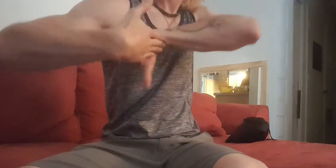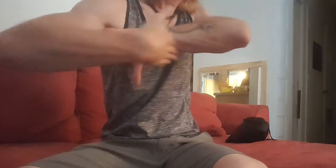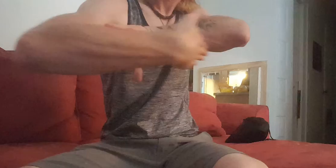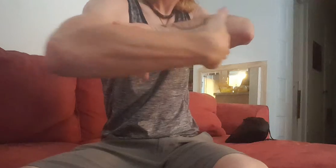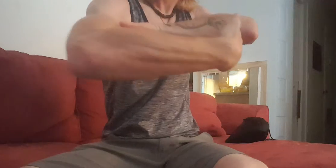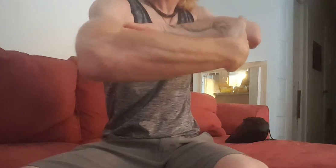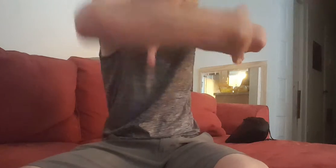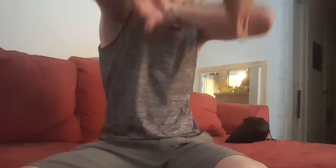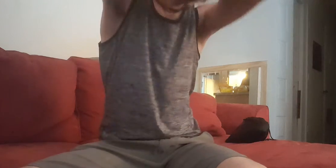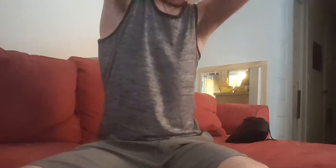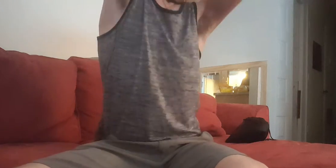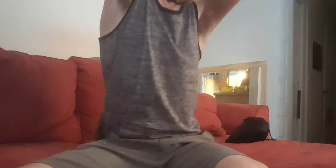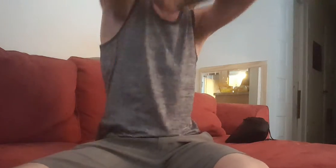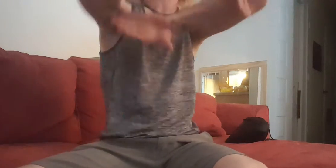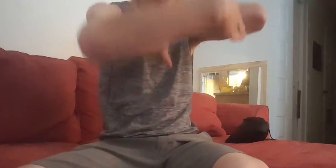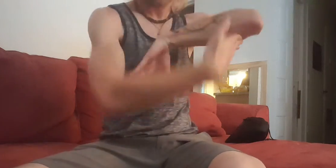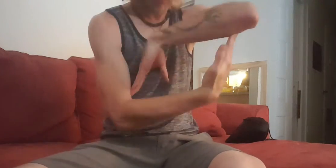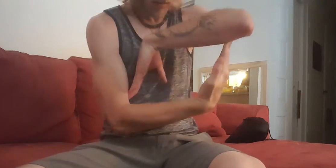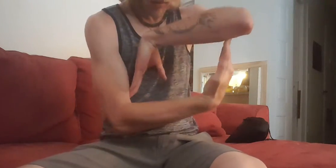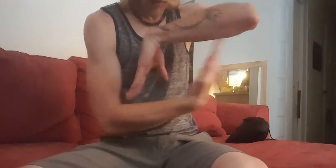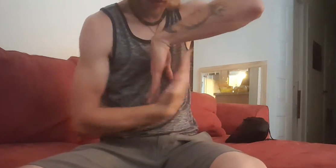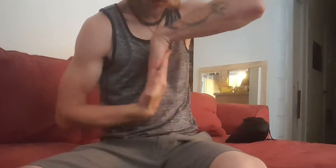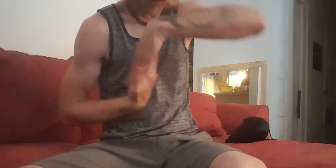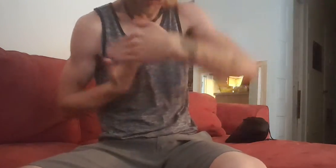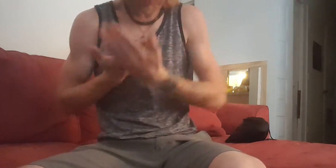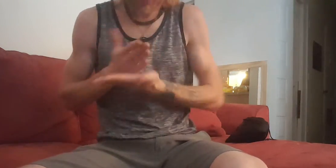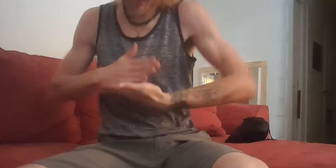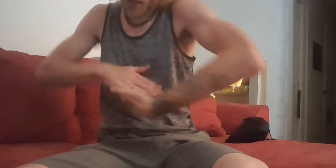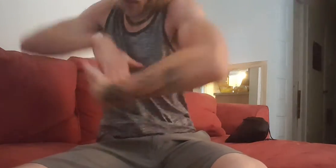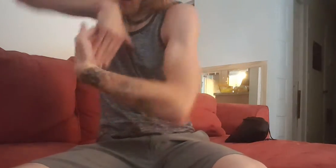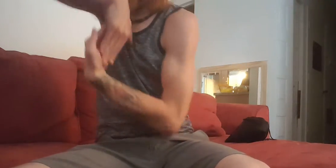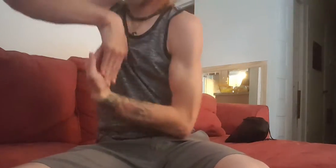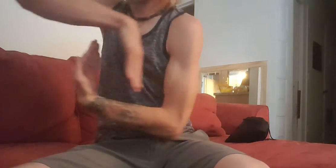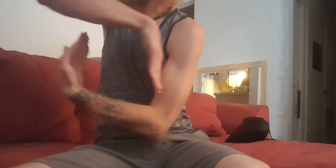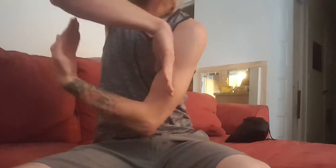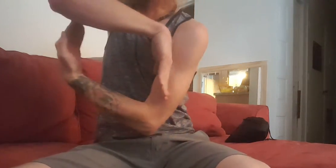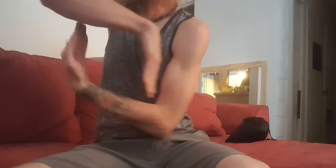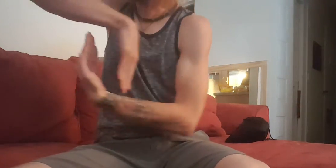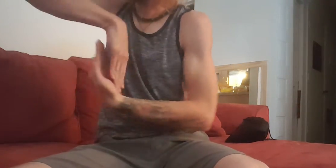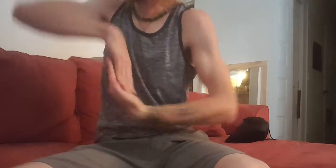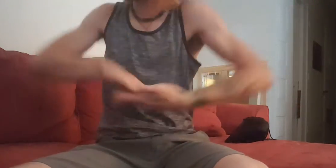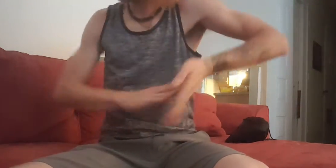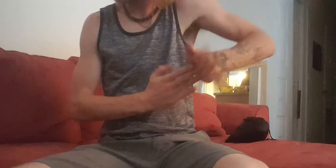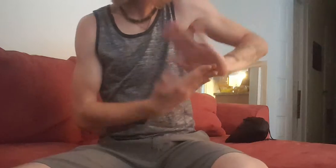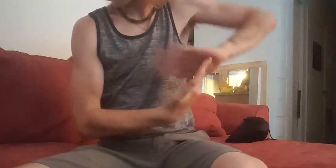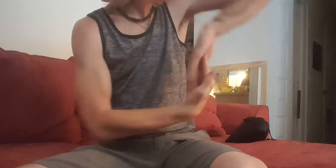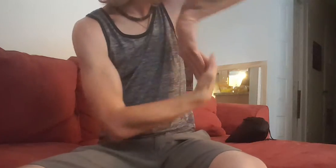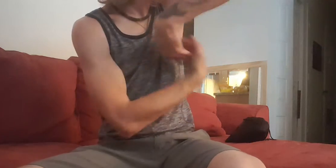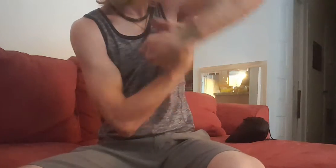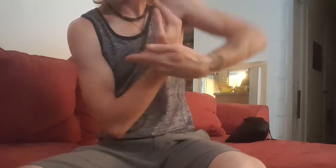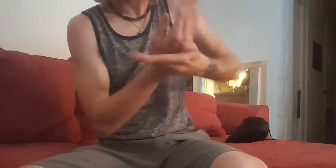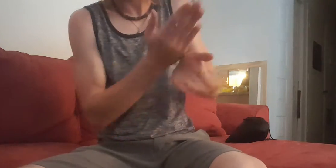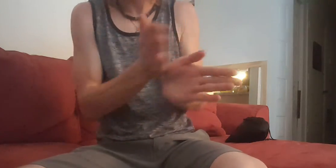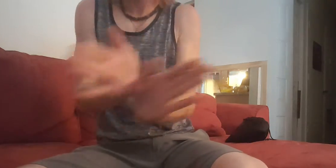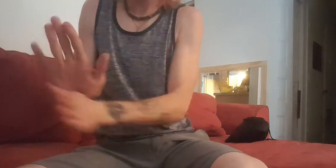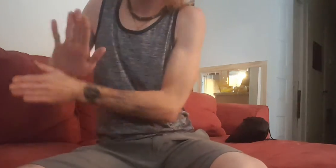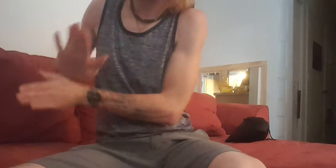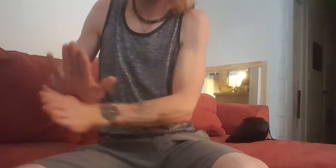I just don't want to speak. You fucking freak. Now keep your days out my week. The world keeps a balance through mathematics. Defined by whatever